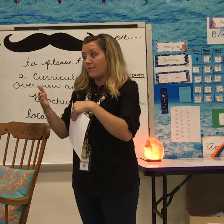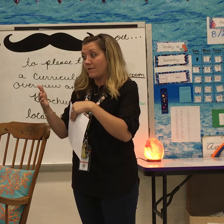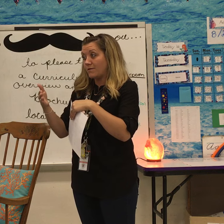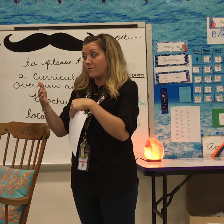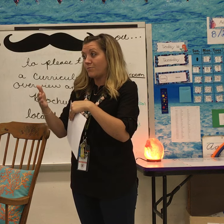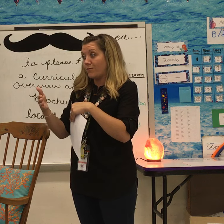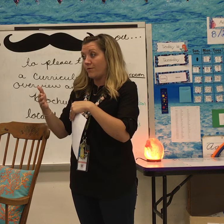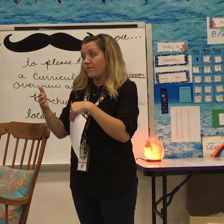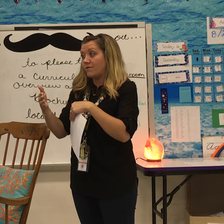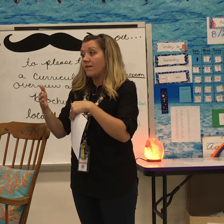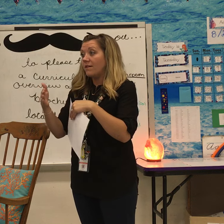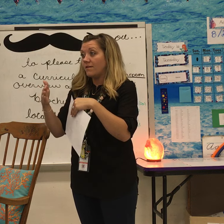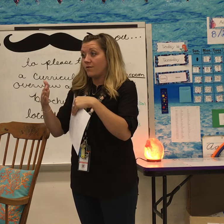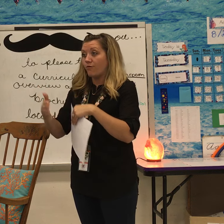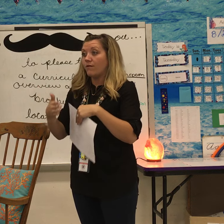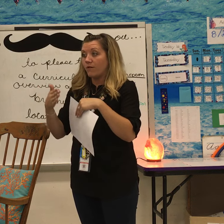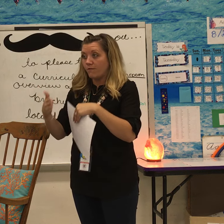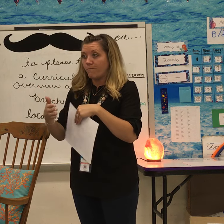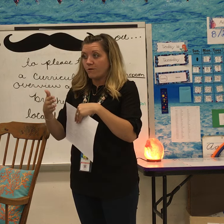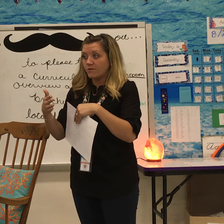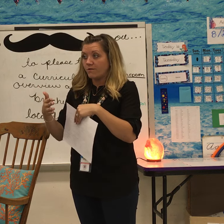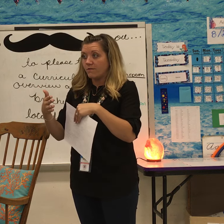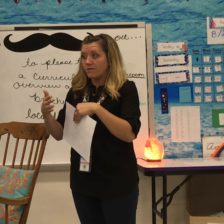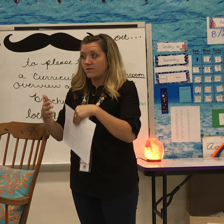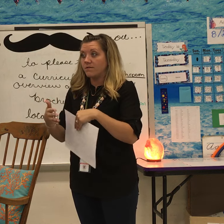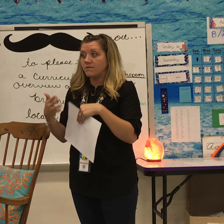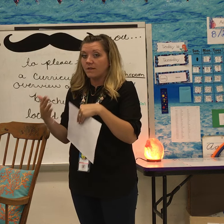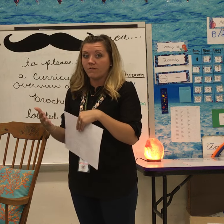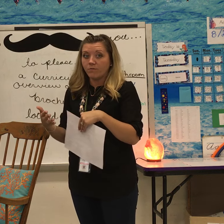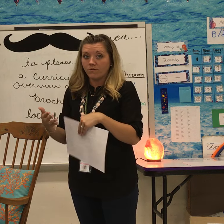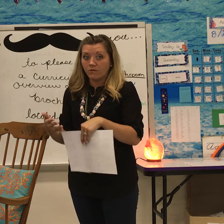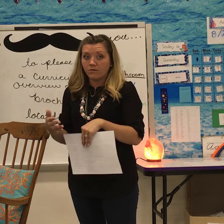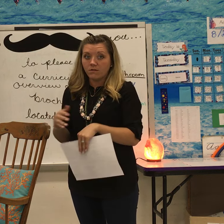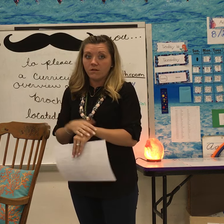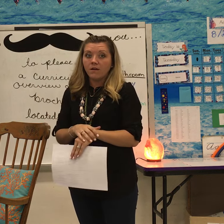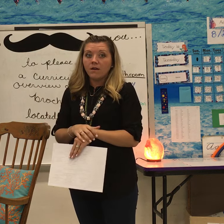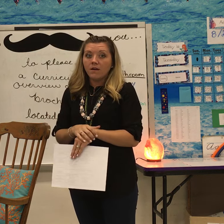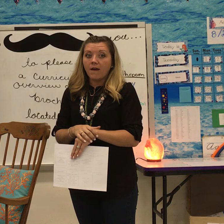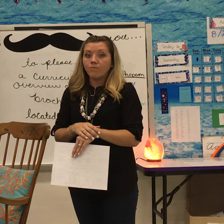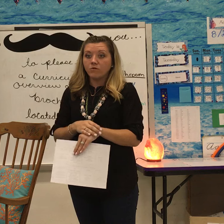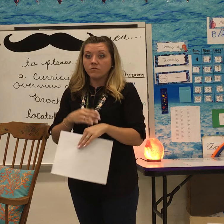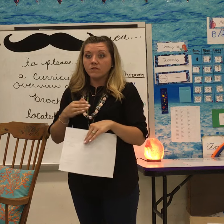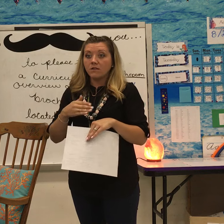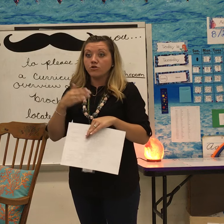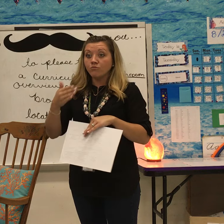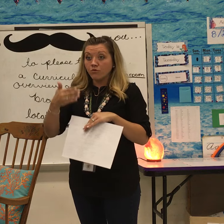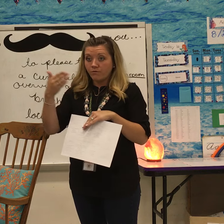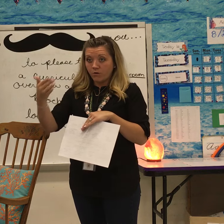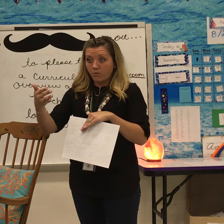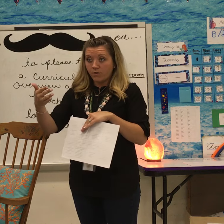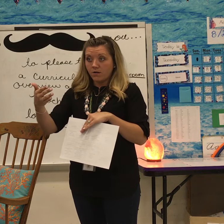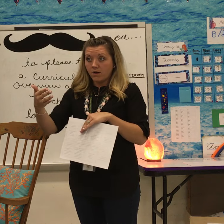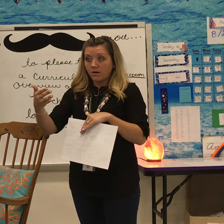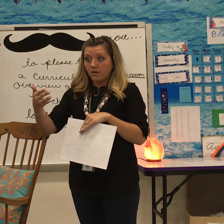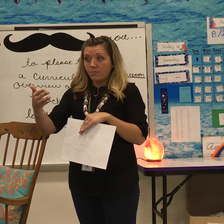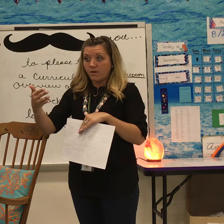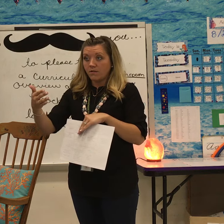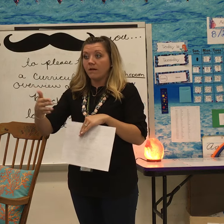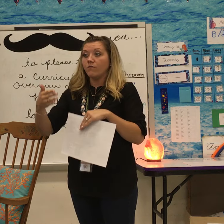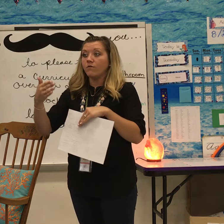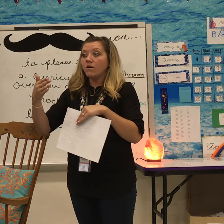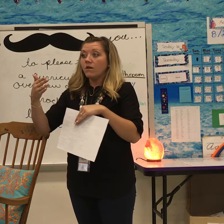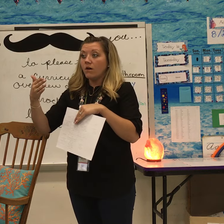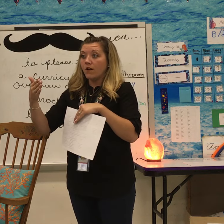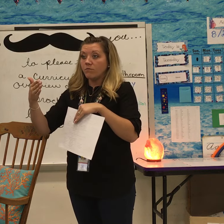night is what research proves is a great reinforcer for the skills that have been learned. And those that do move forward on an